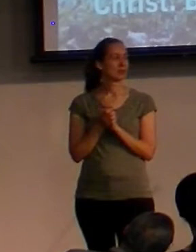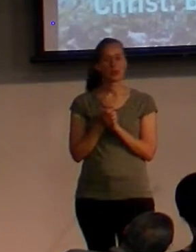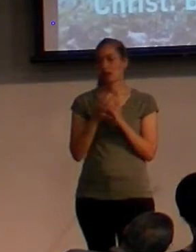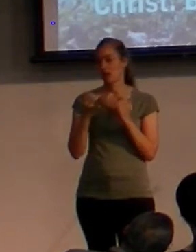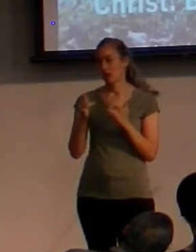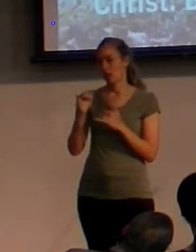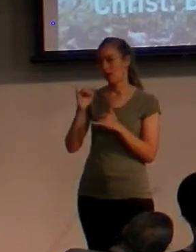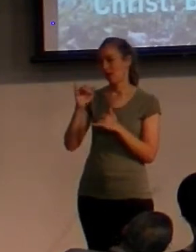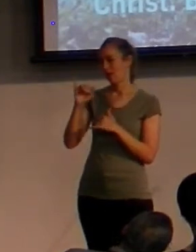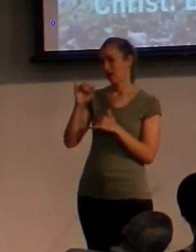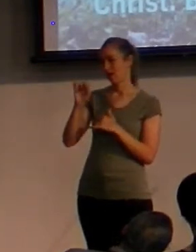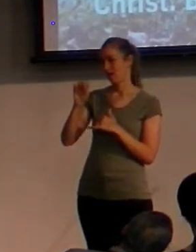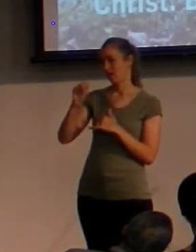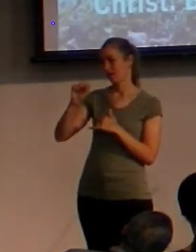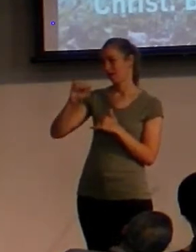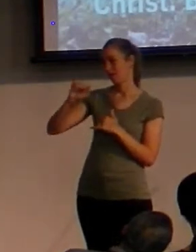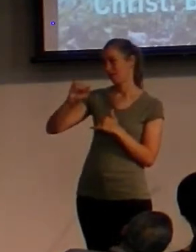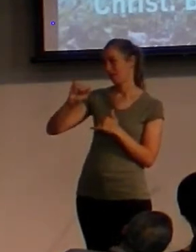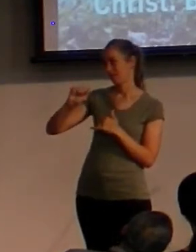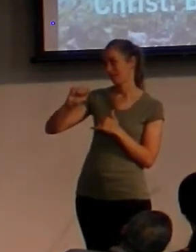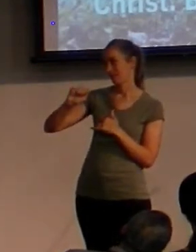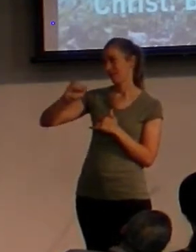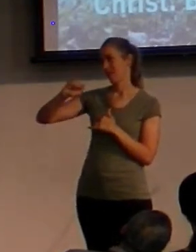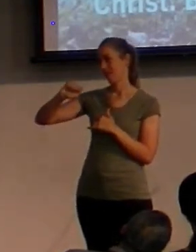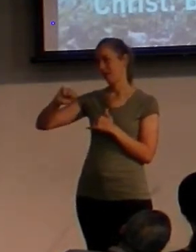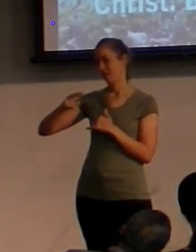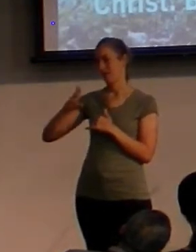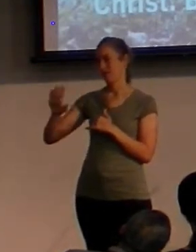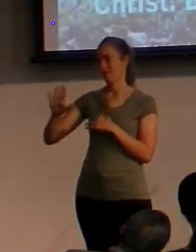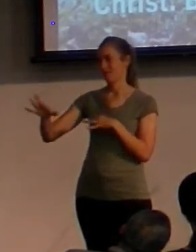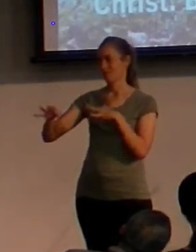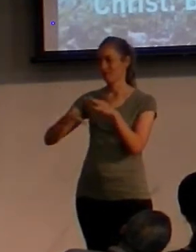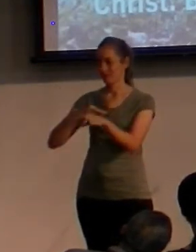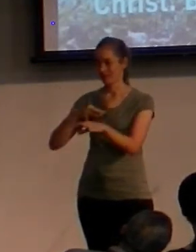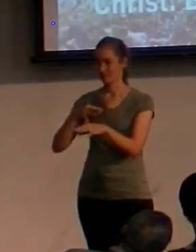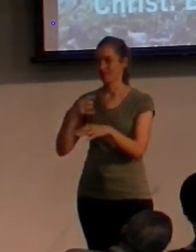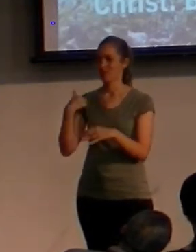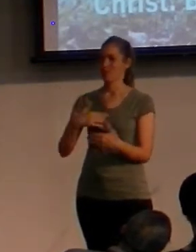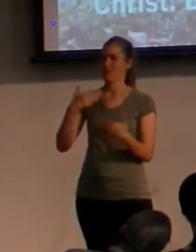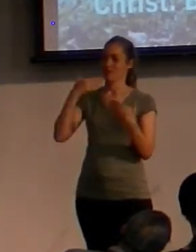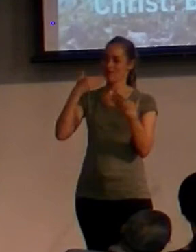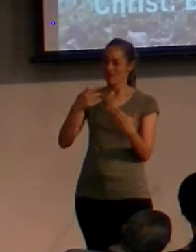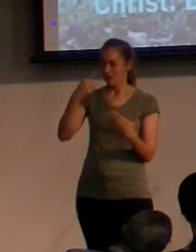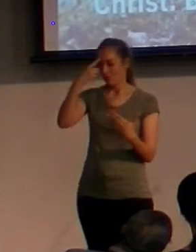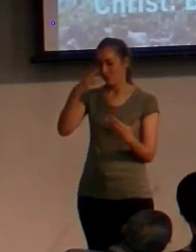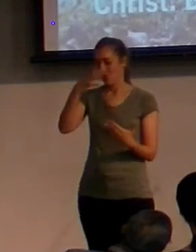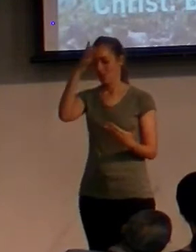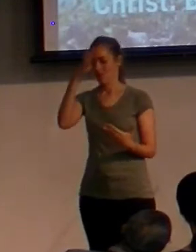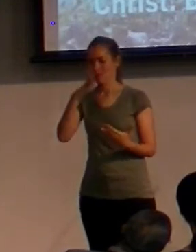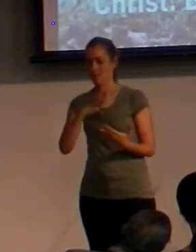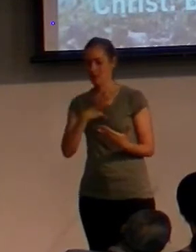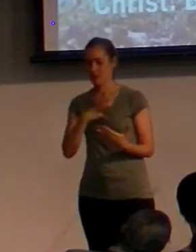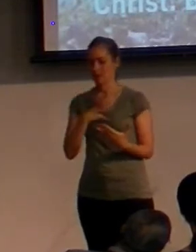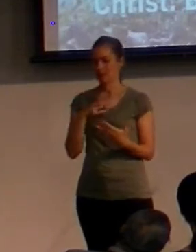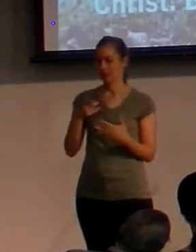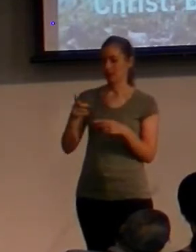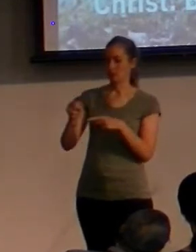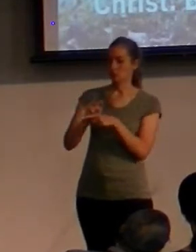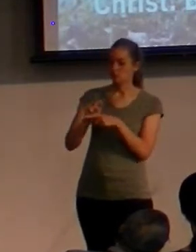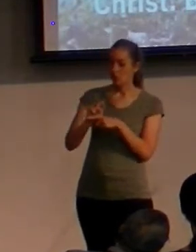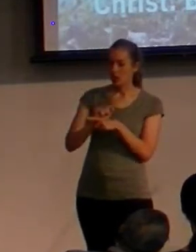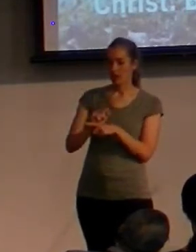Isaiah's replacement, pretty much, I believe. And so we're so thankful for the men Isaiah has trained and